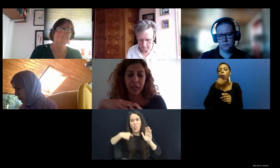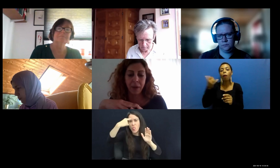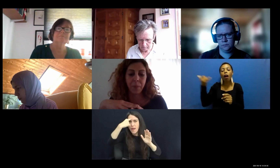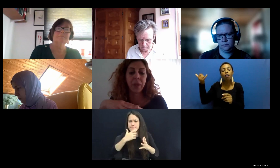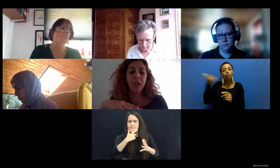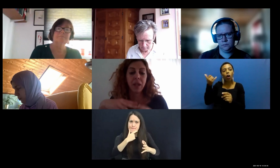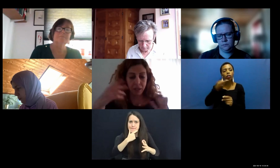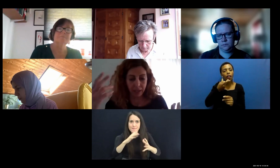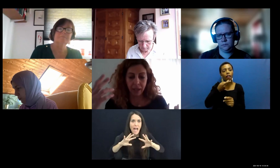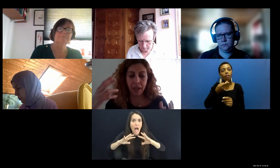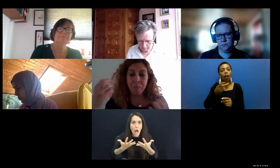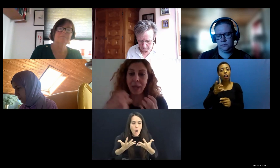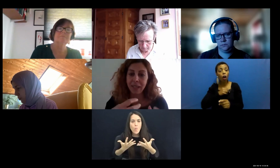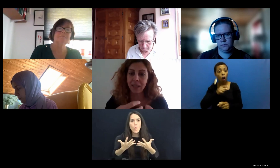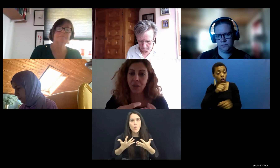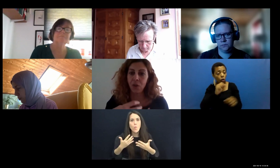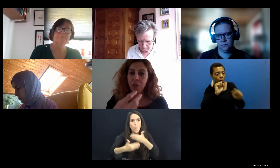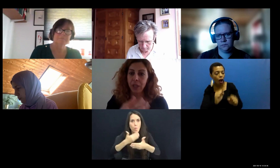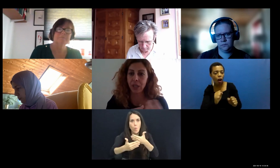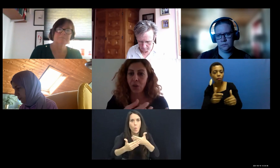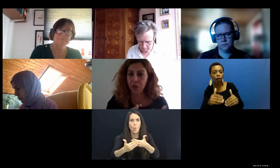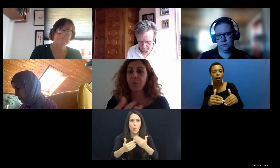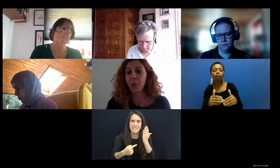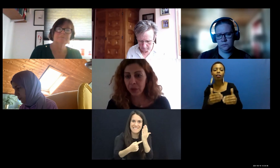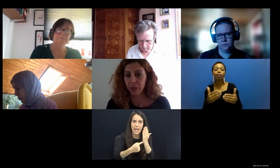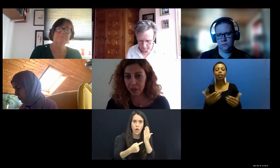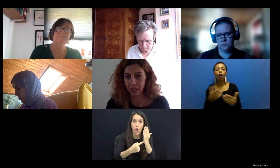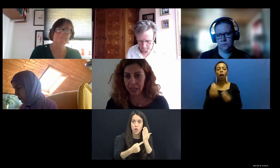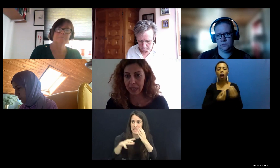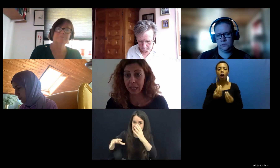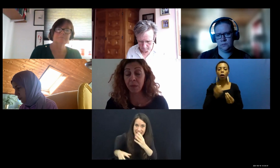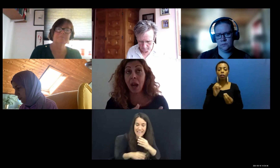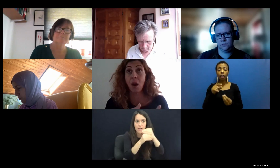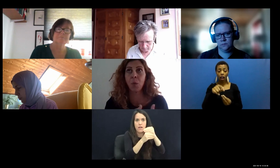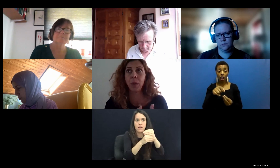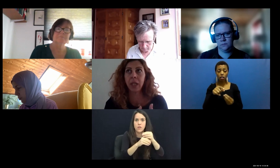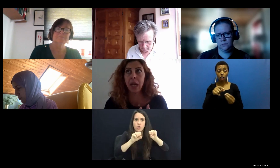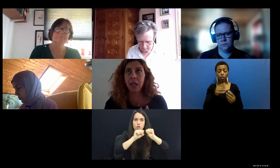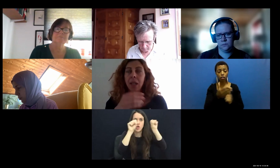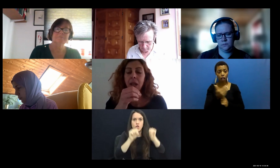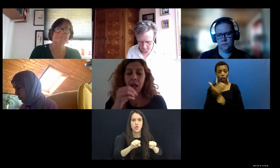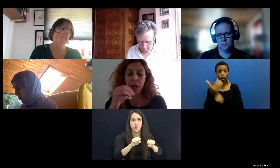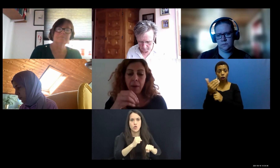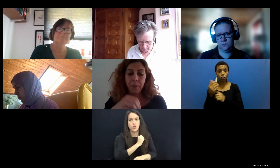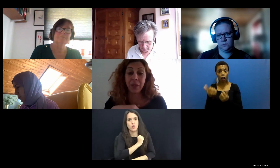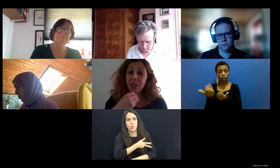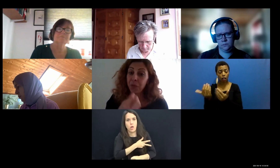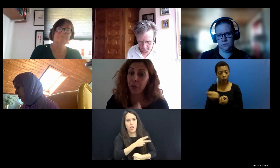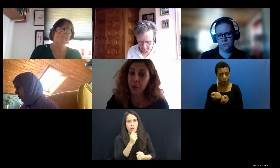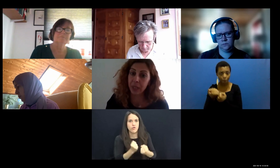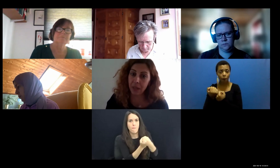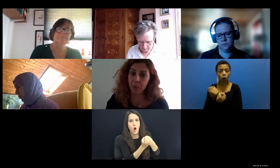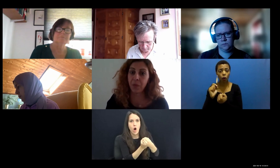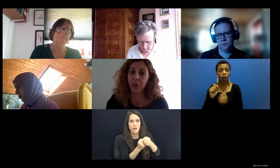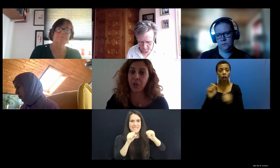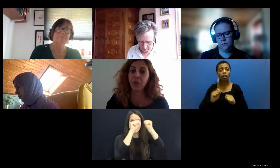can, yeah, embed technology in social support system, how we can